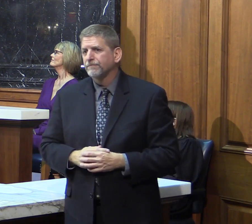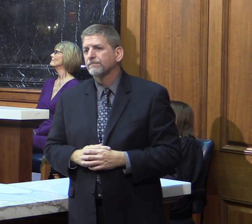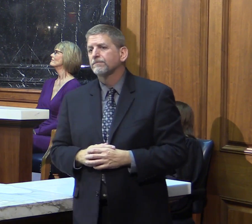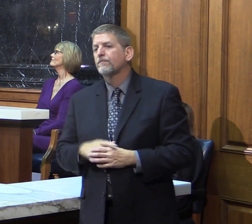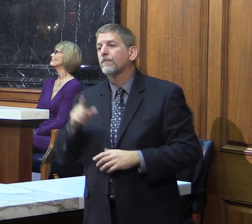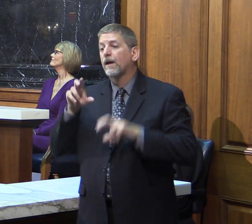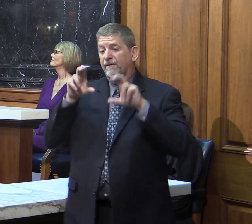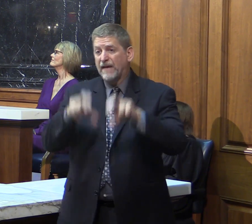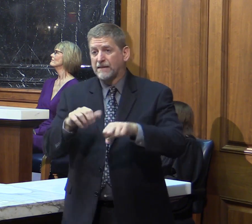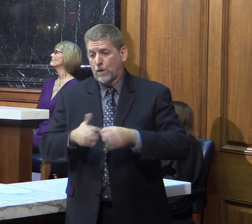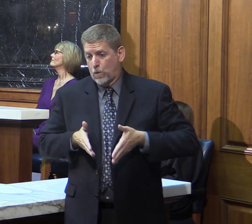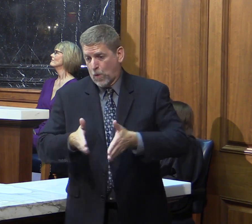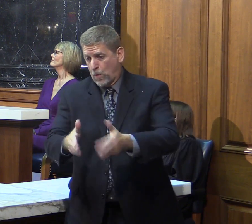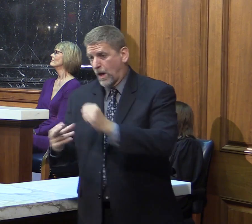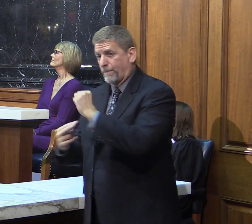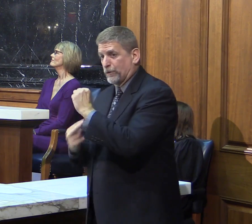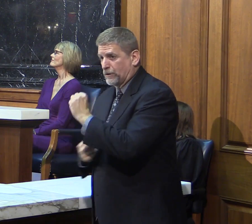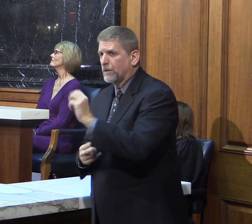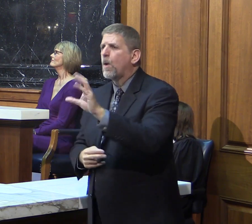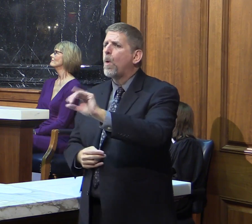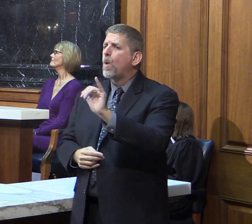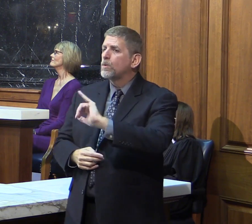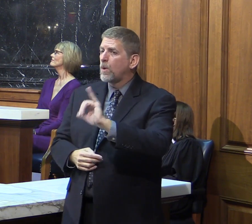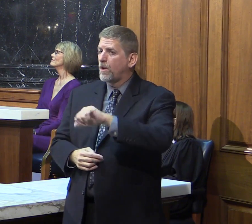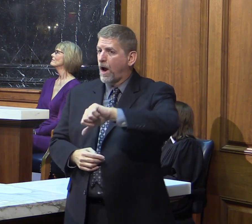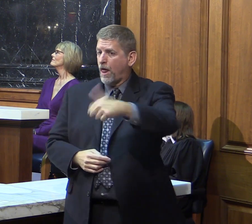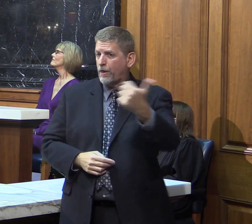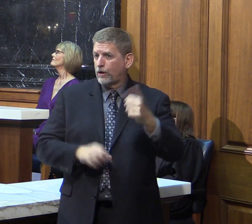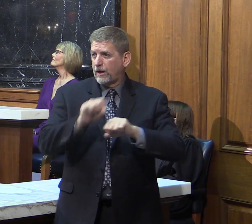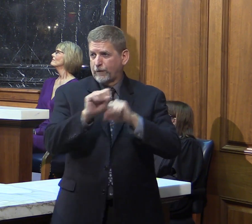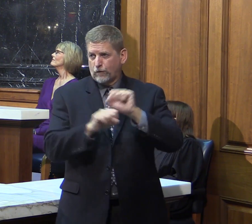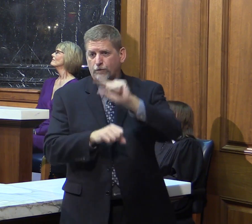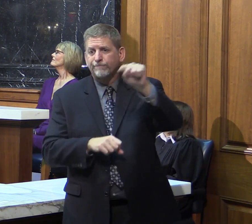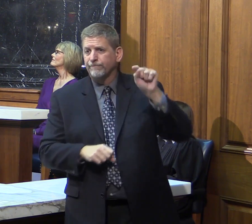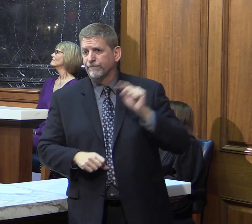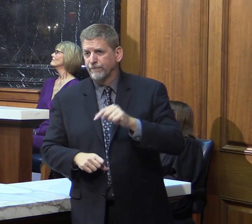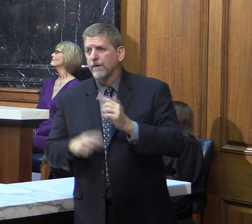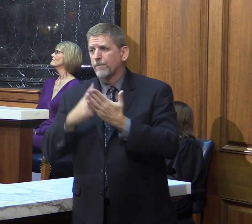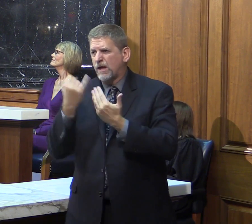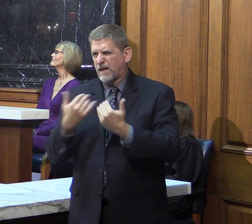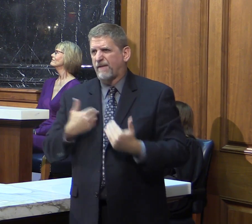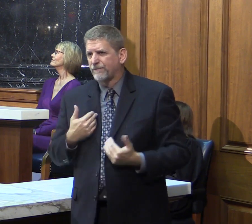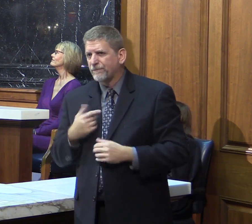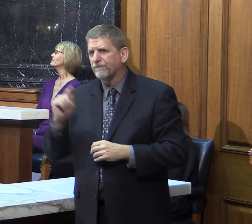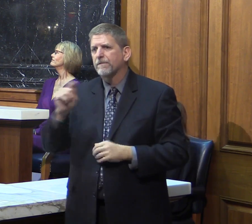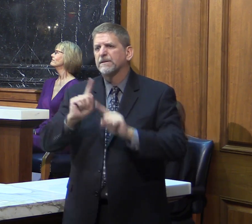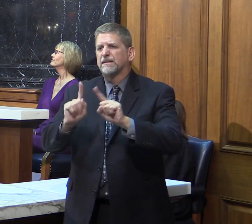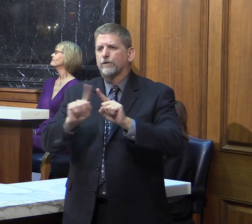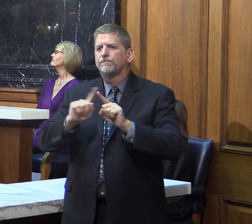and bridges, we must invest in other infrastructure projects that will further separate us from the